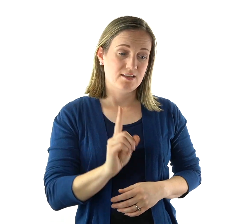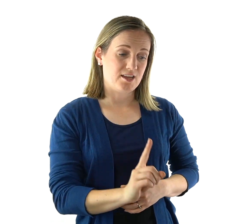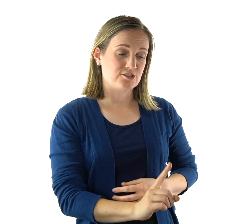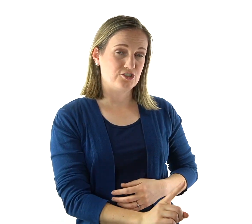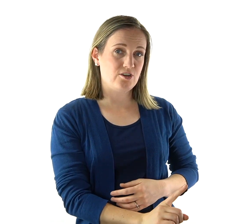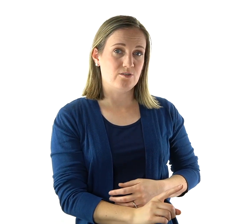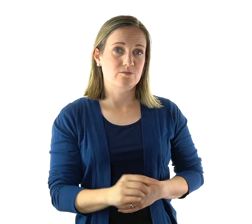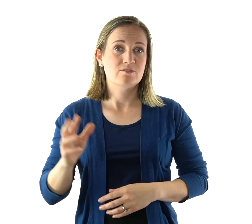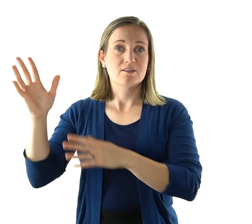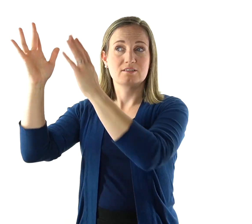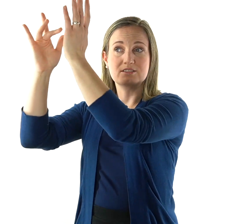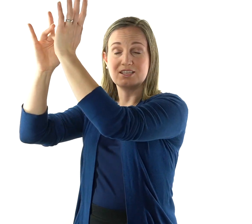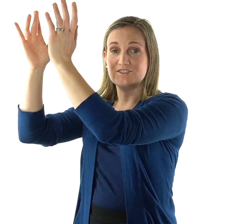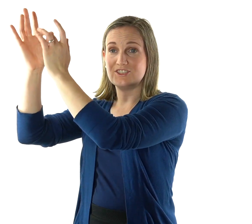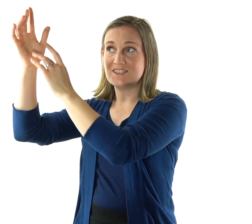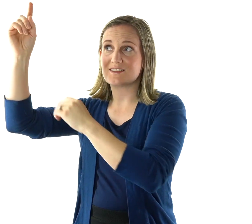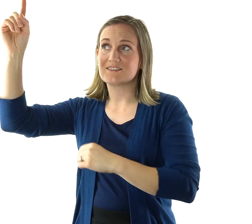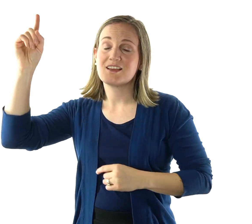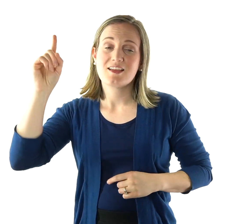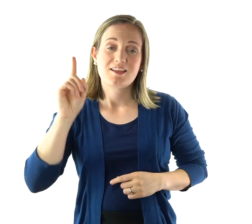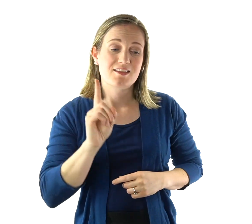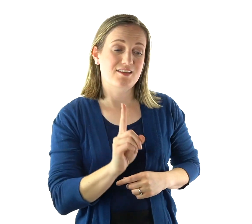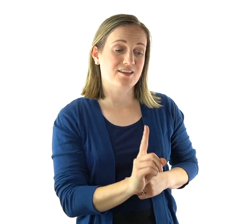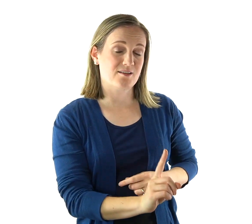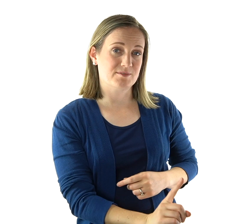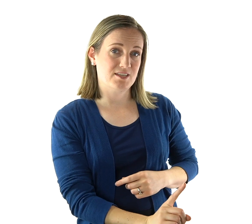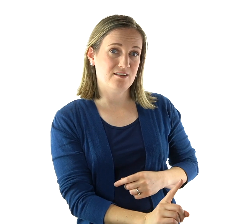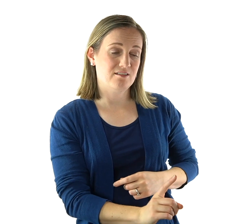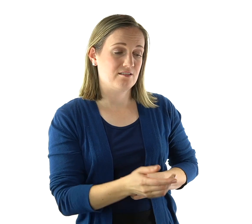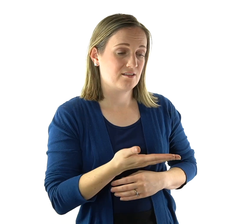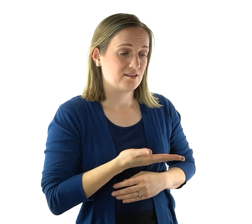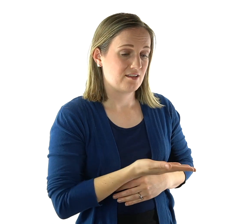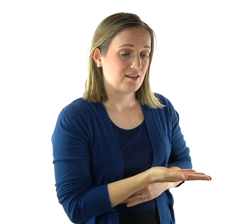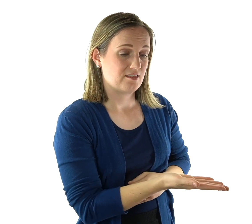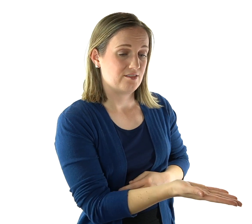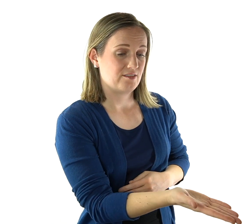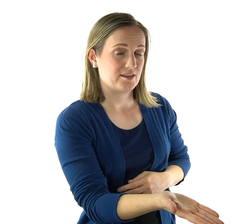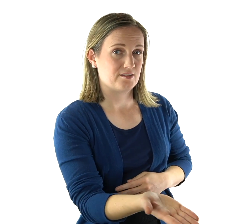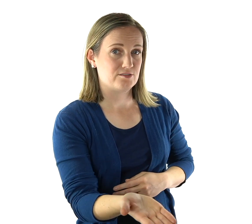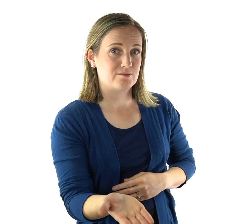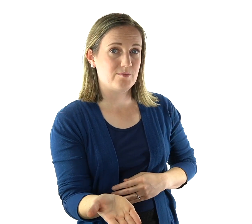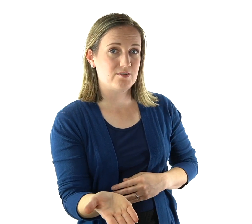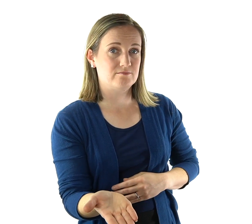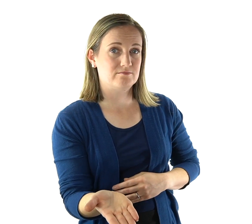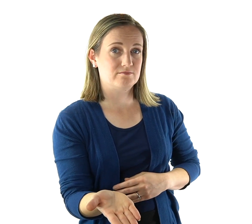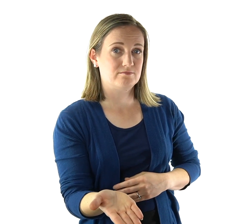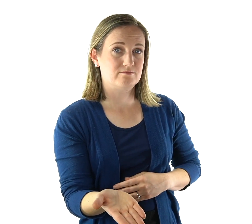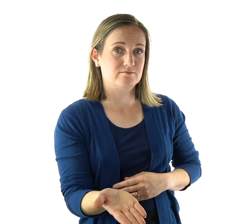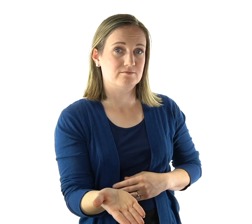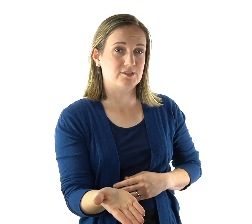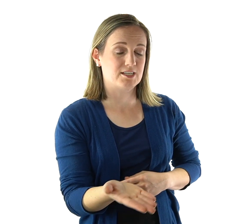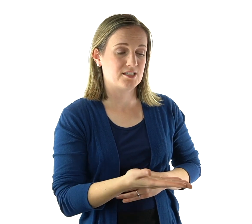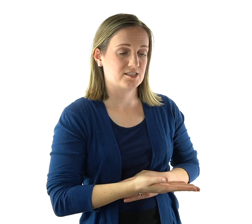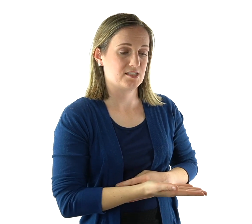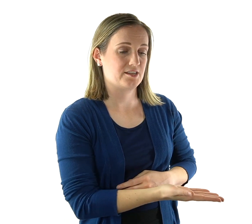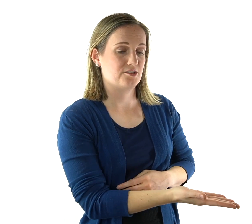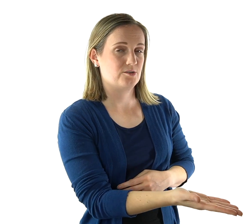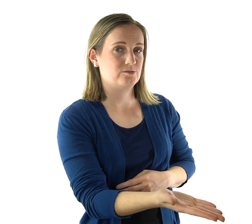I say Jesus, he comes here, like those people, right? I just signed